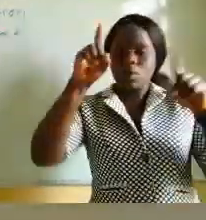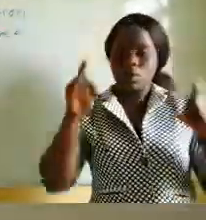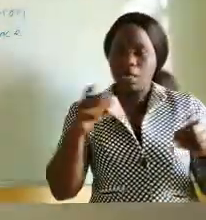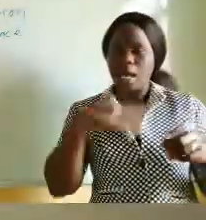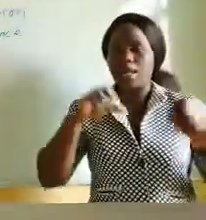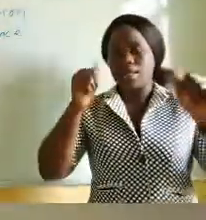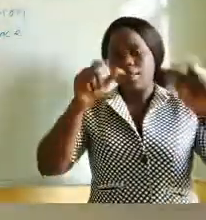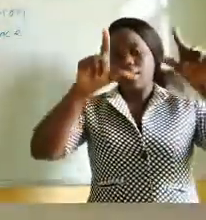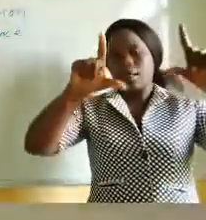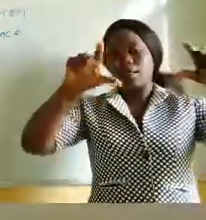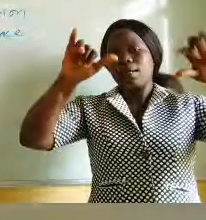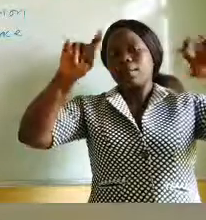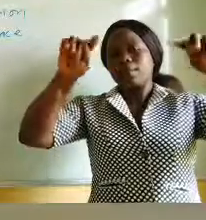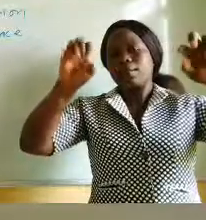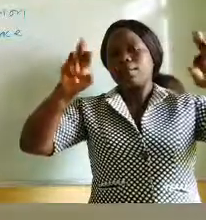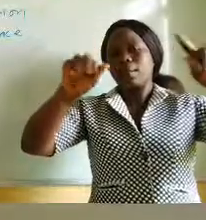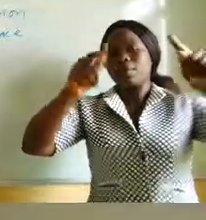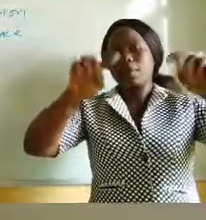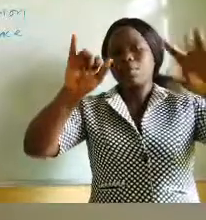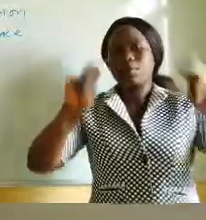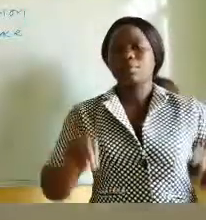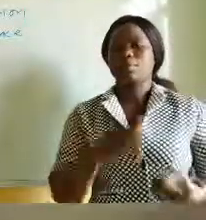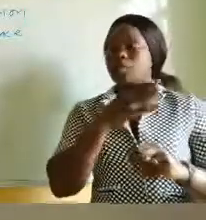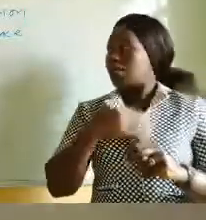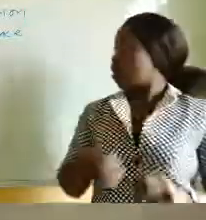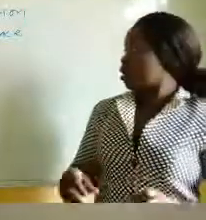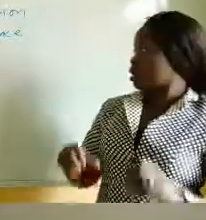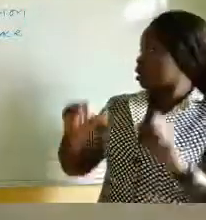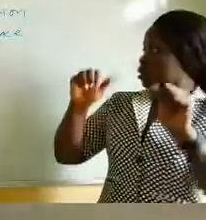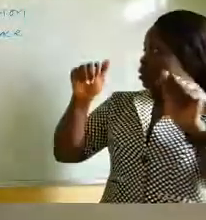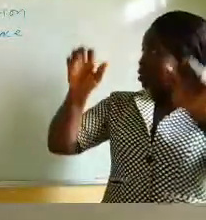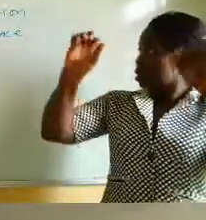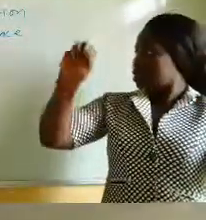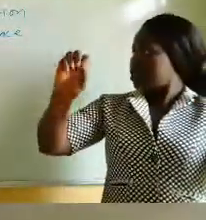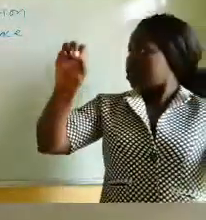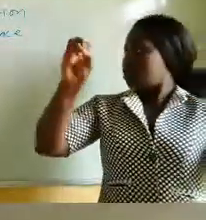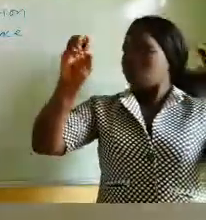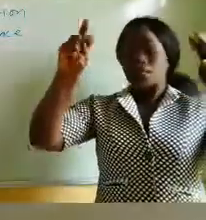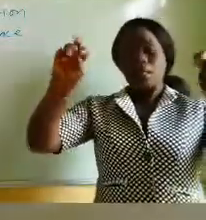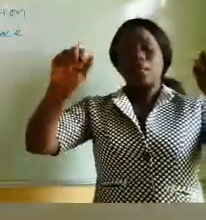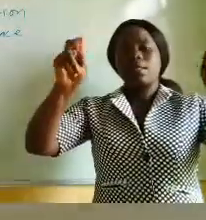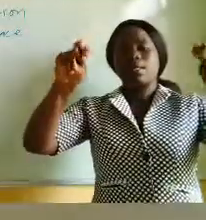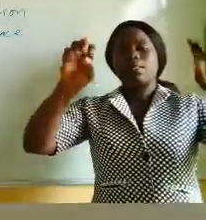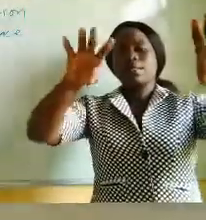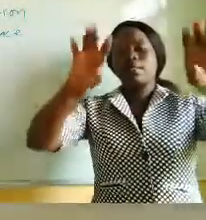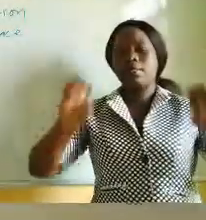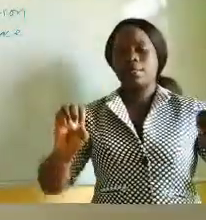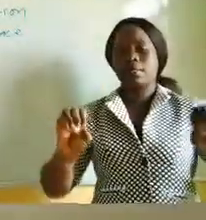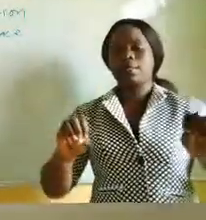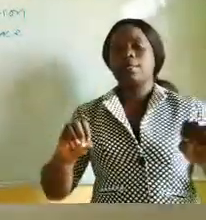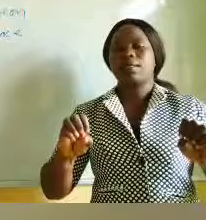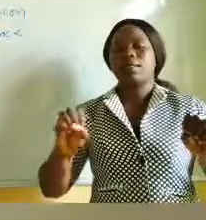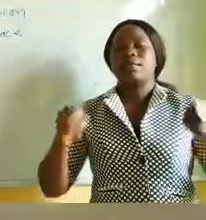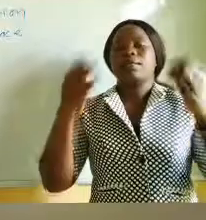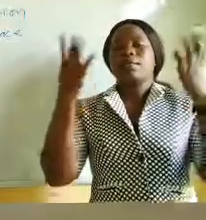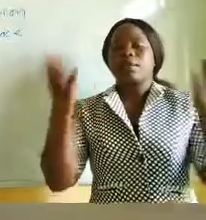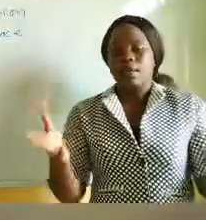alliteration. We have assonance. We have pun. Name it. Figures of speech, they